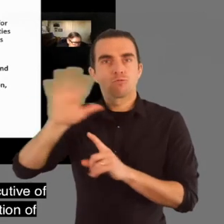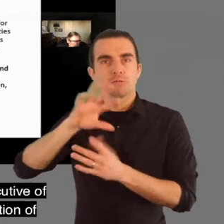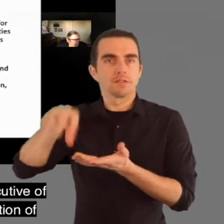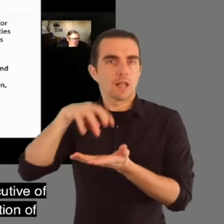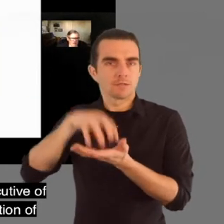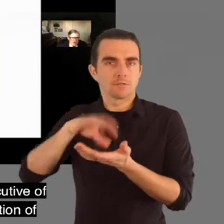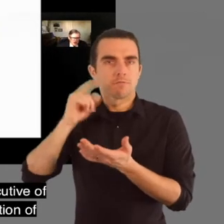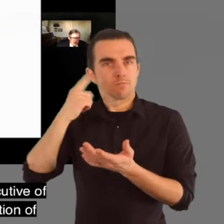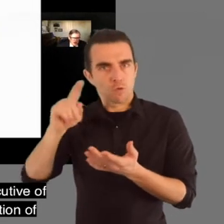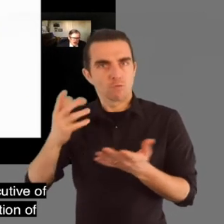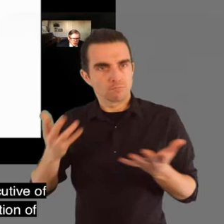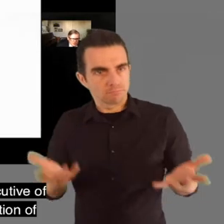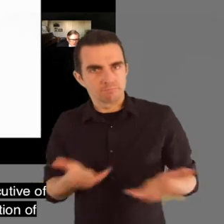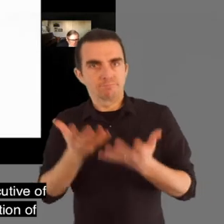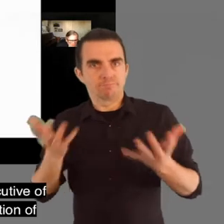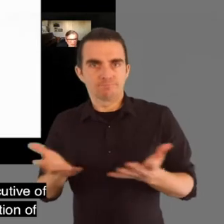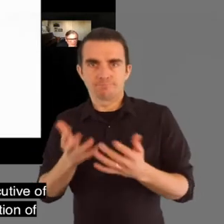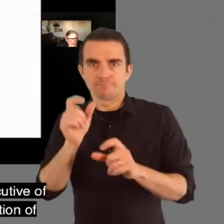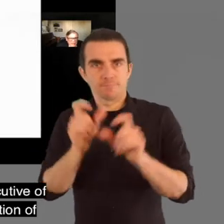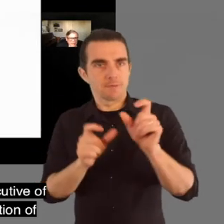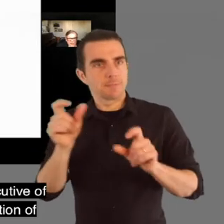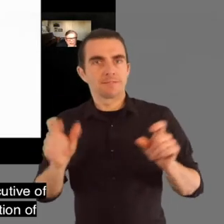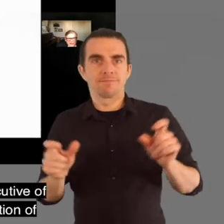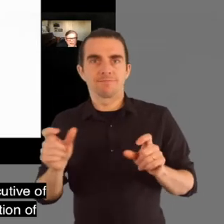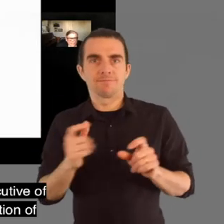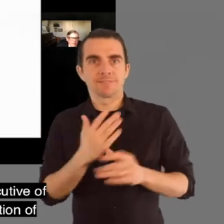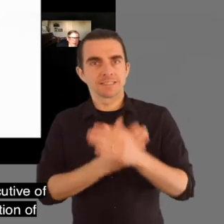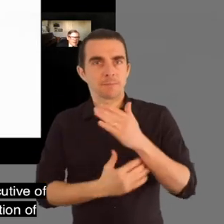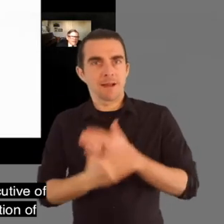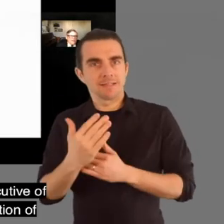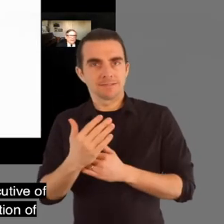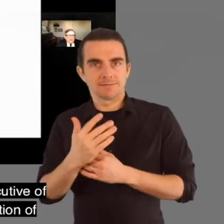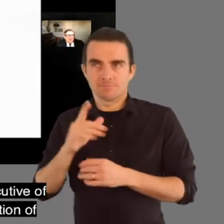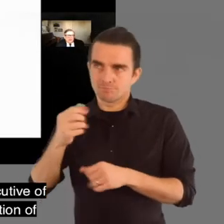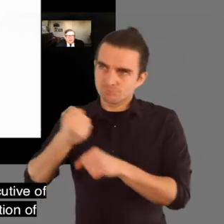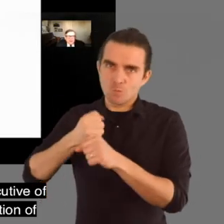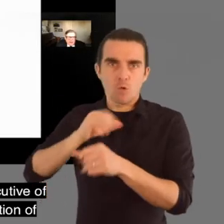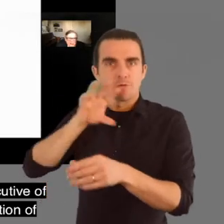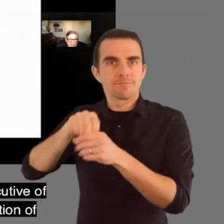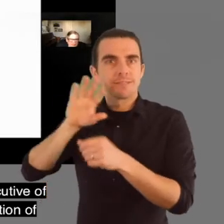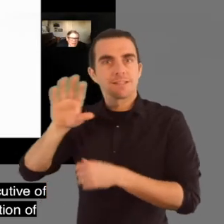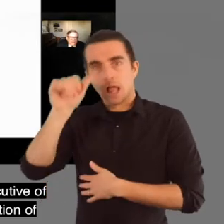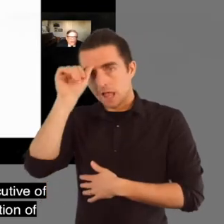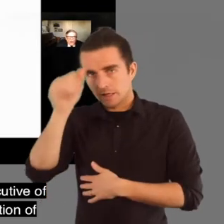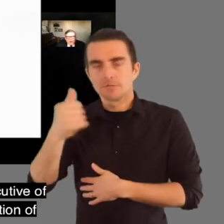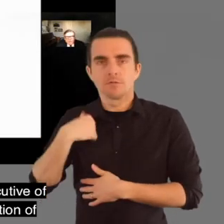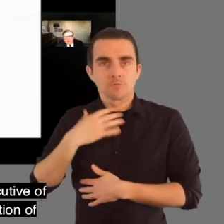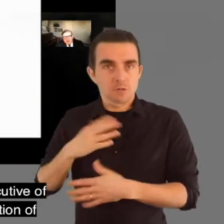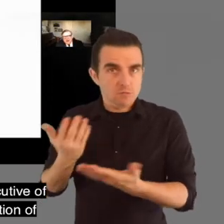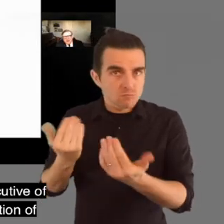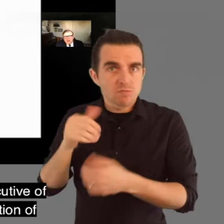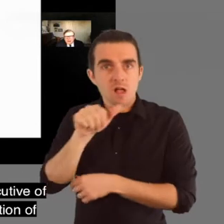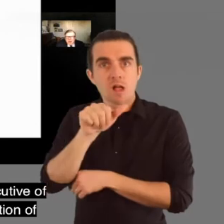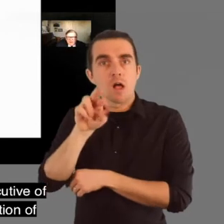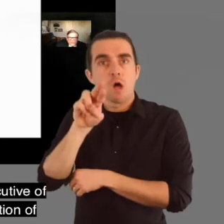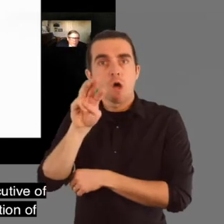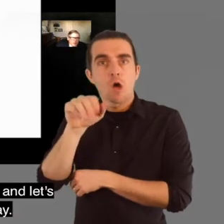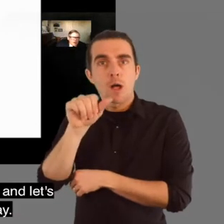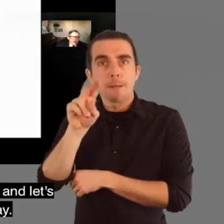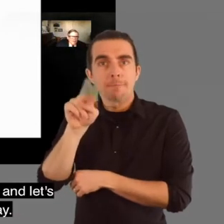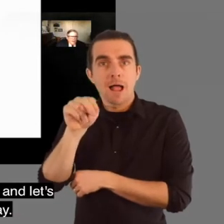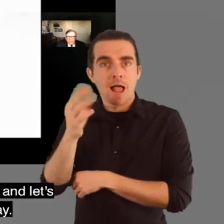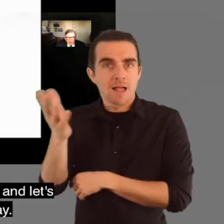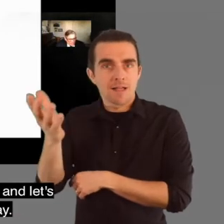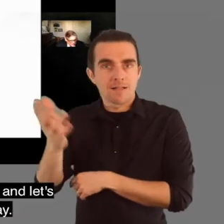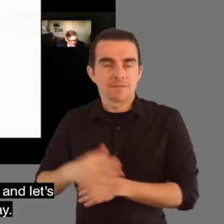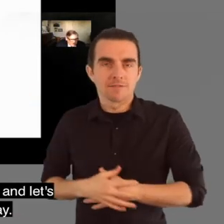Arman Ali, who is the Chief Executive of the National Centre for the